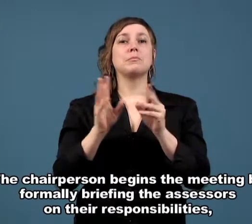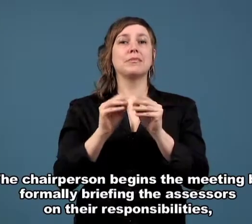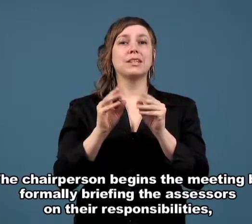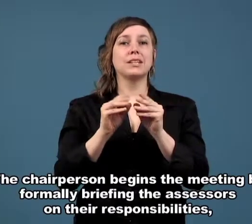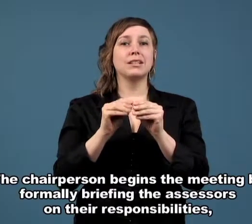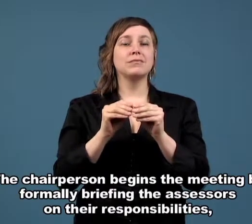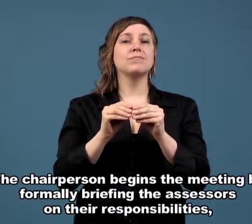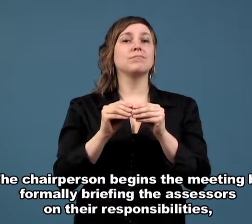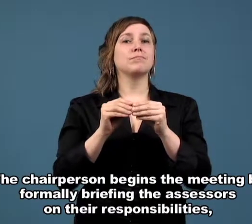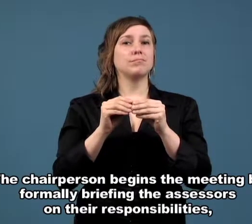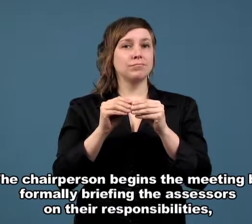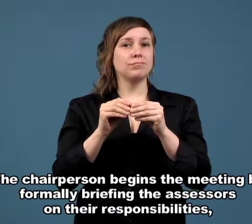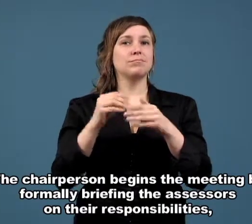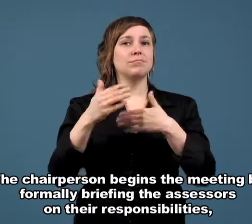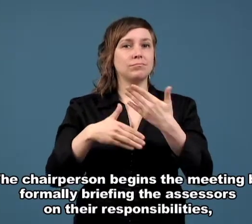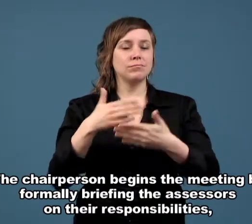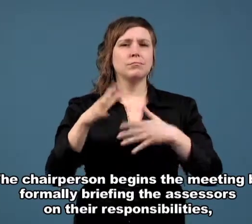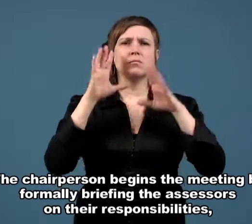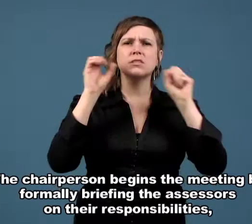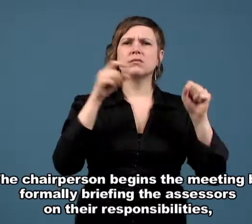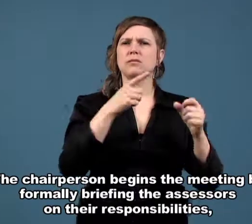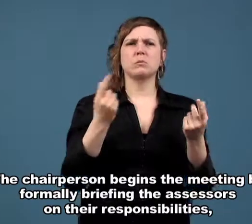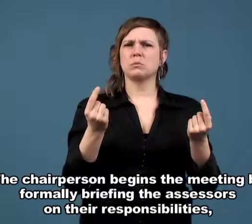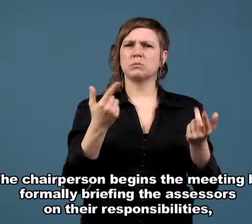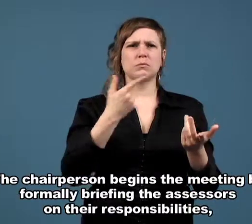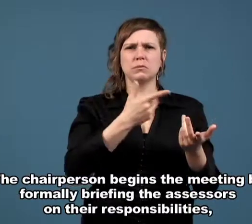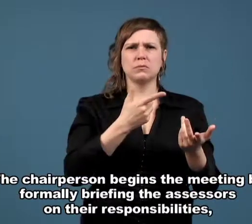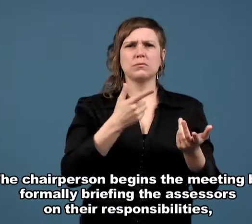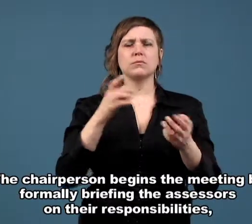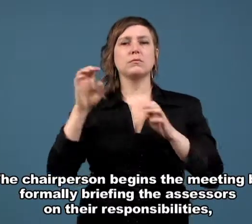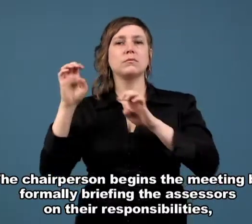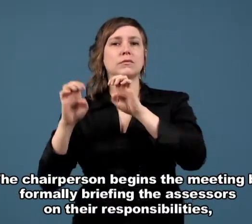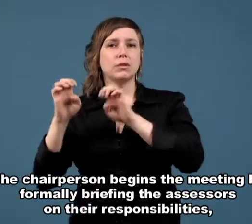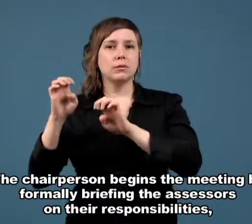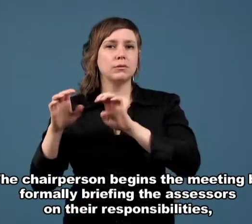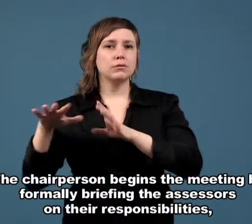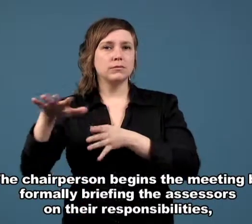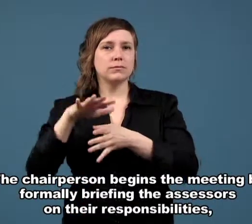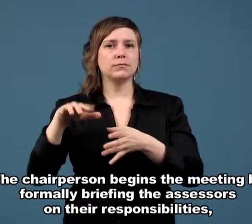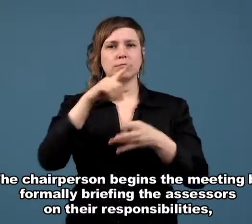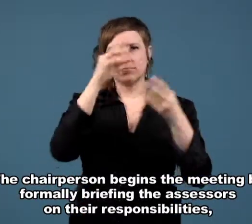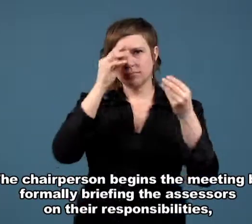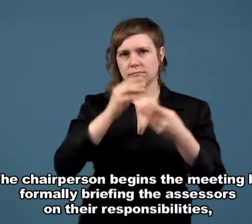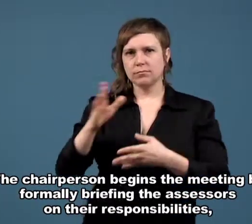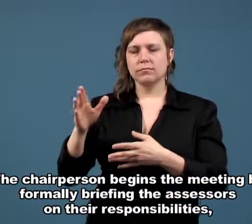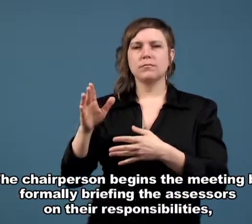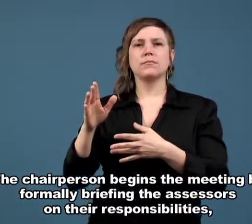The chairperson begins the meeting by formally briefing the assessors on their responsibilities,